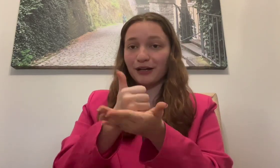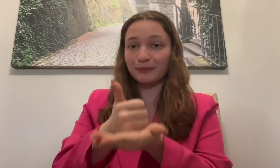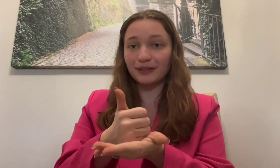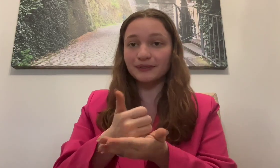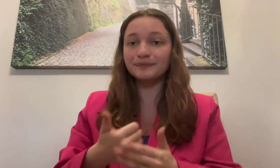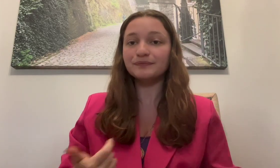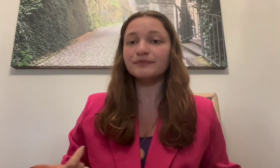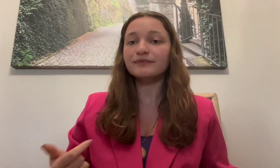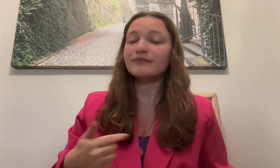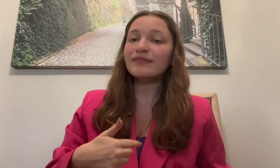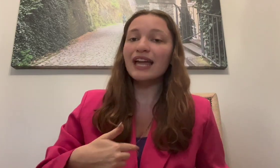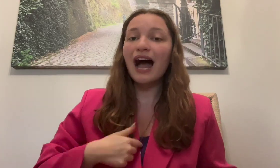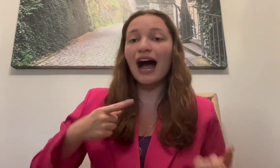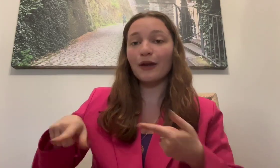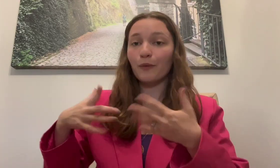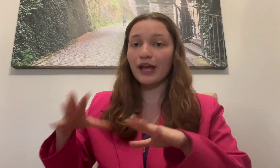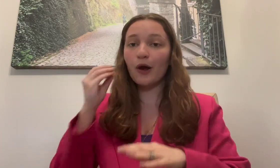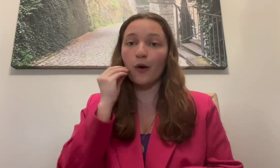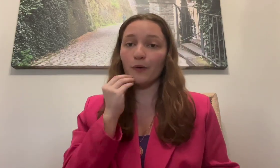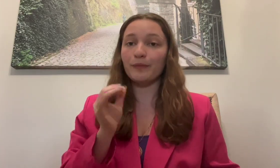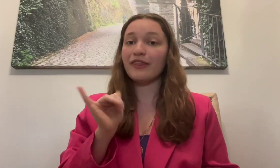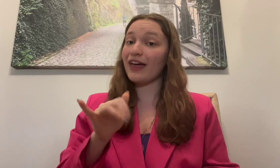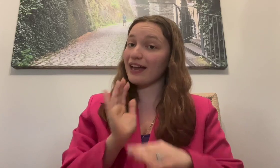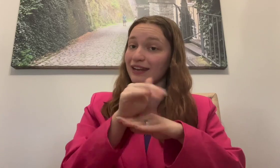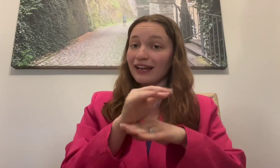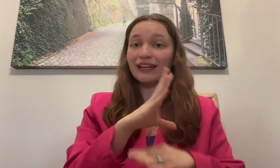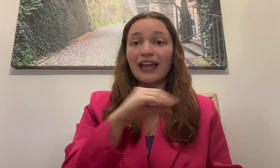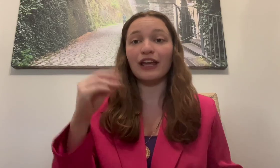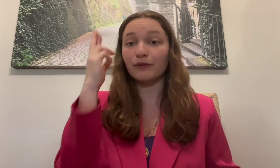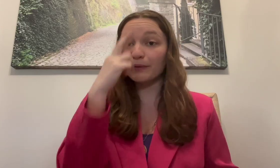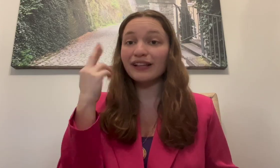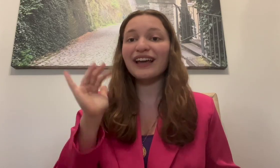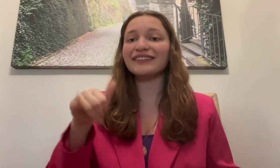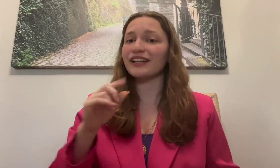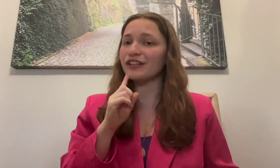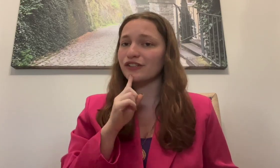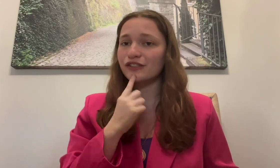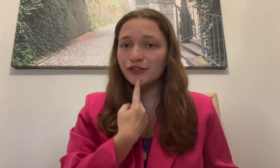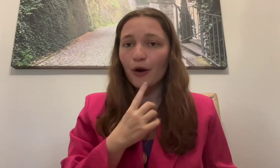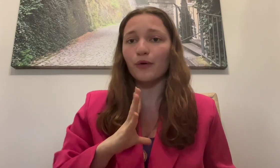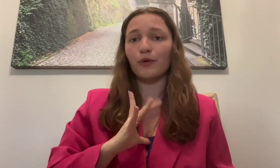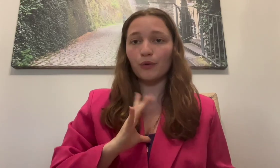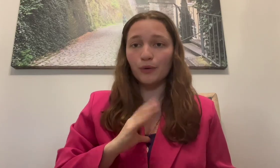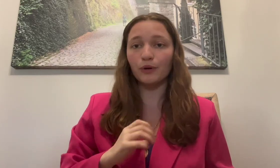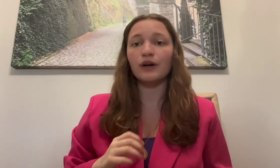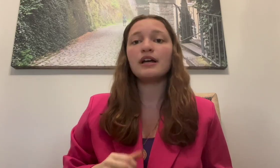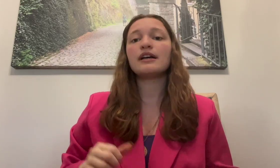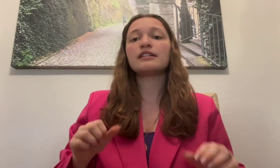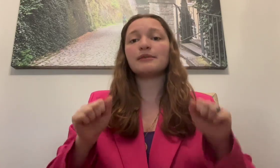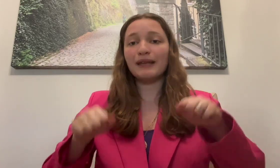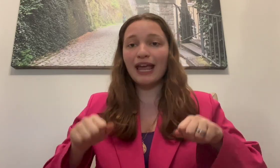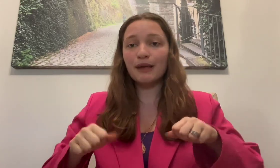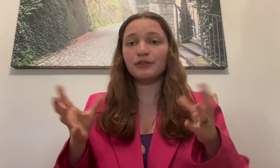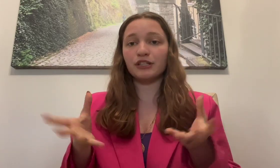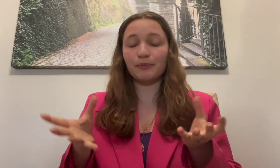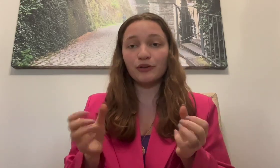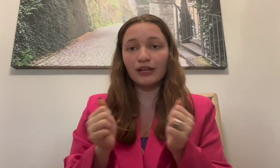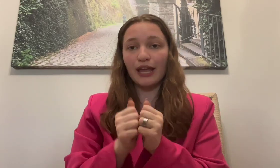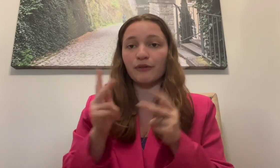her. I went home that night and realized that it is so cool to be able to communicate with